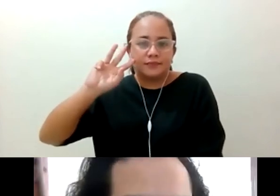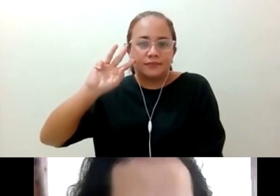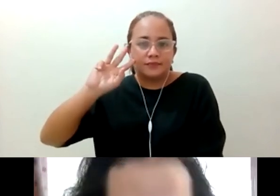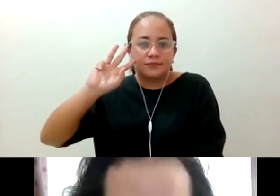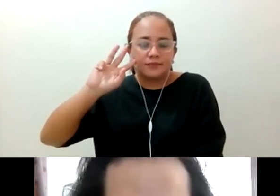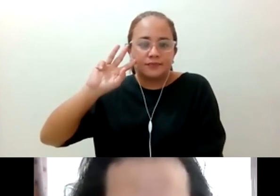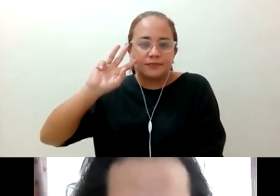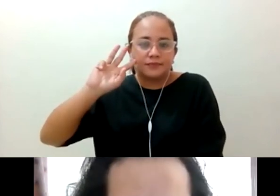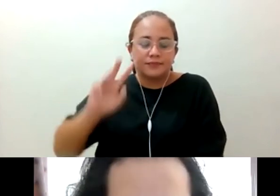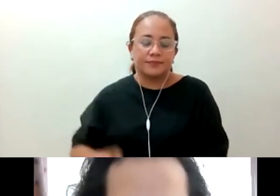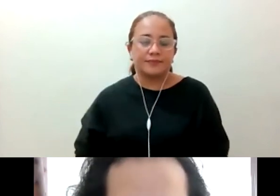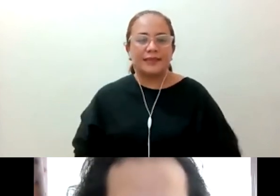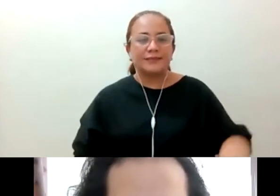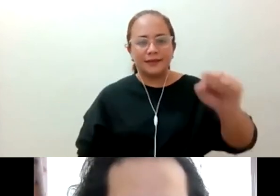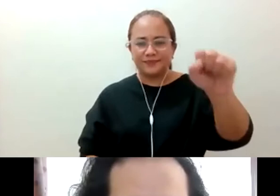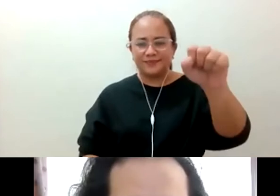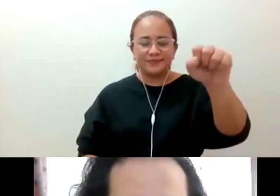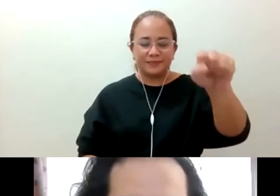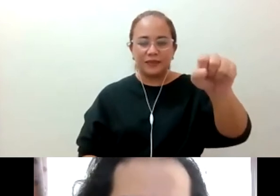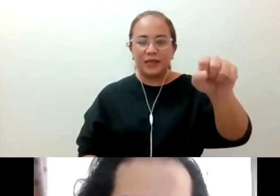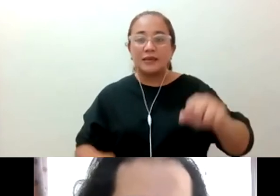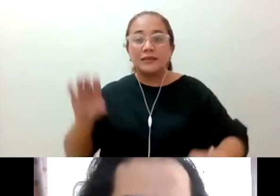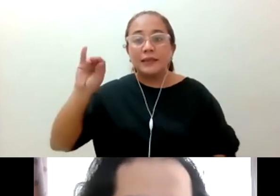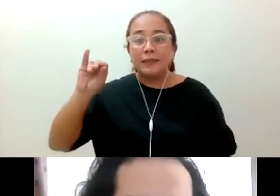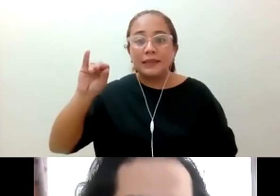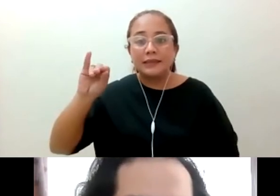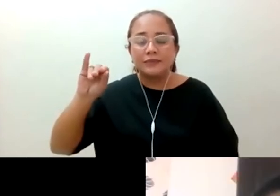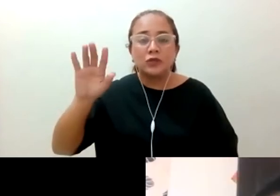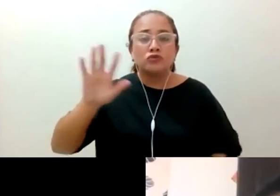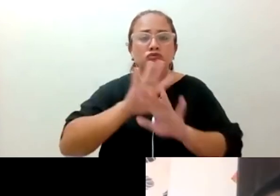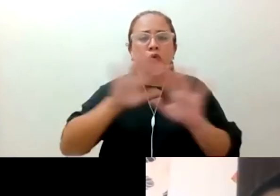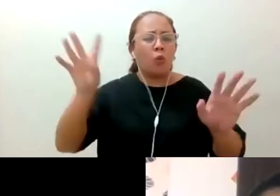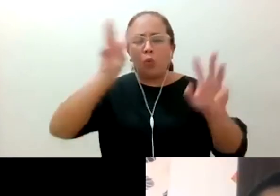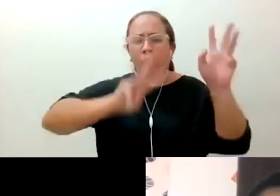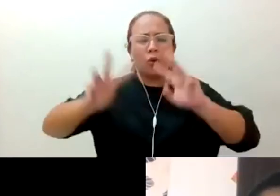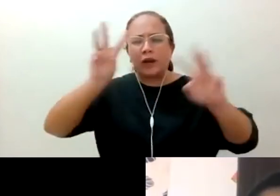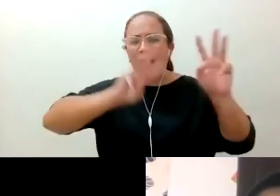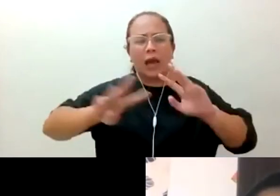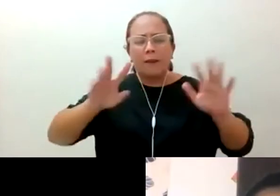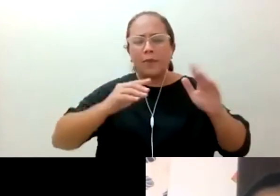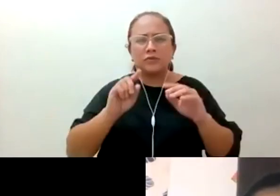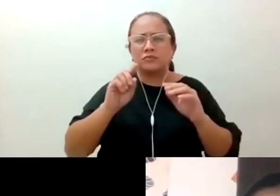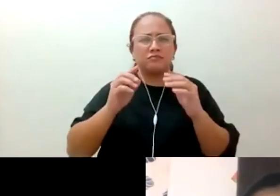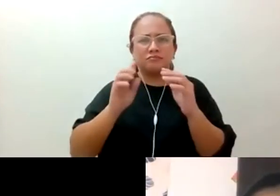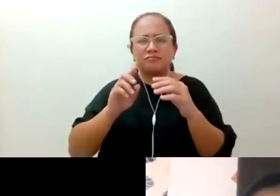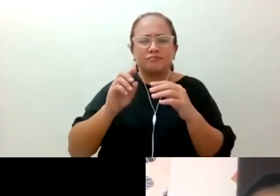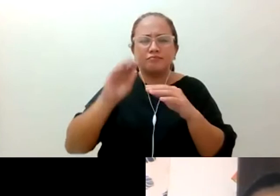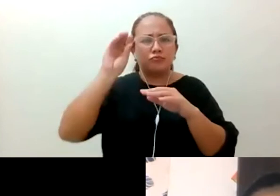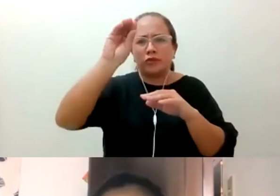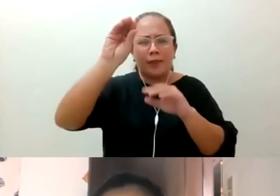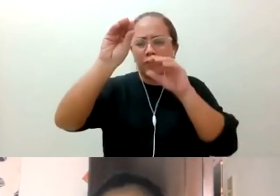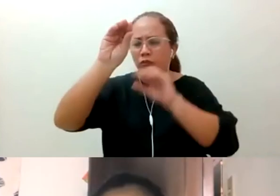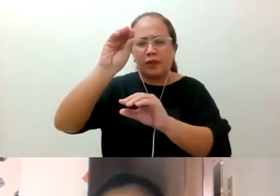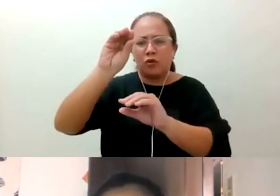Dr. Woody? Yeah, and Yami, don't worry about placing it above or below. Use a